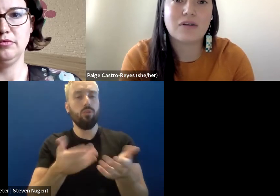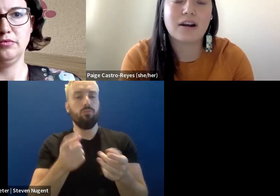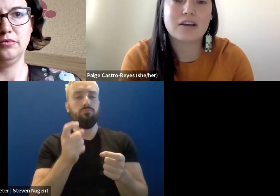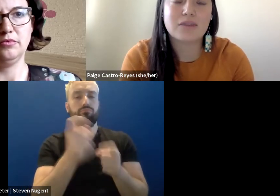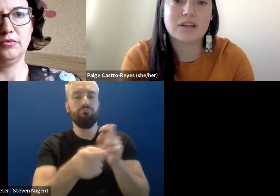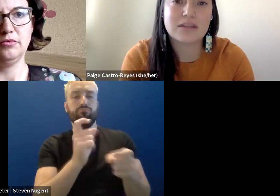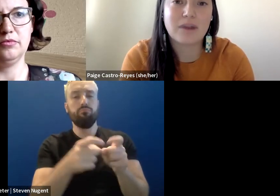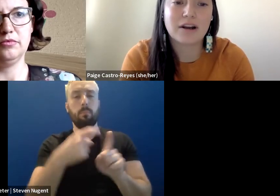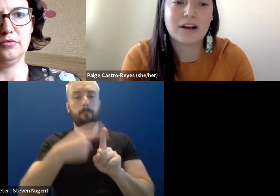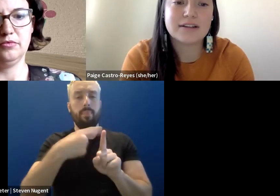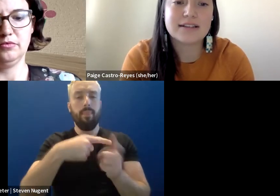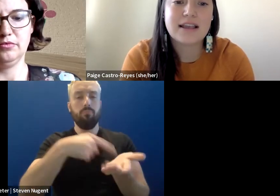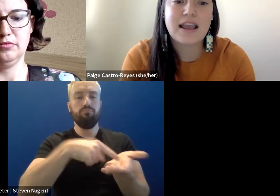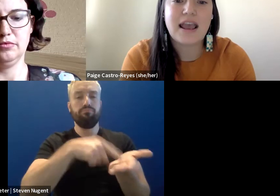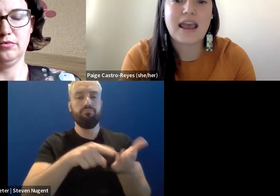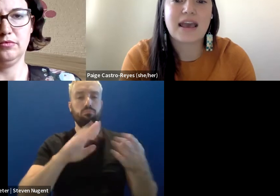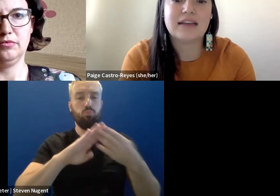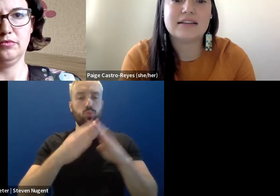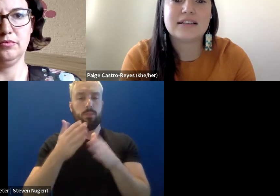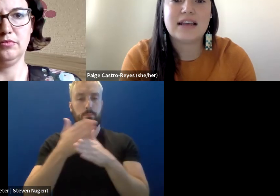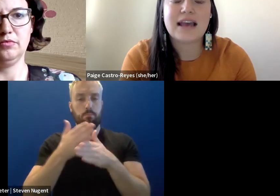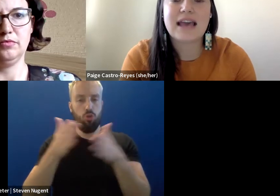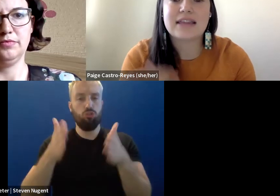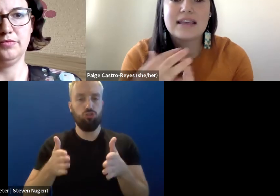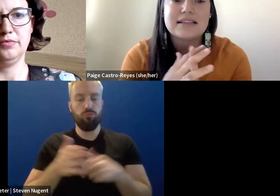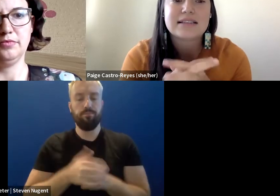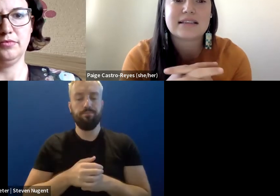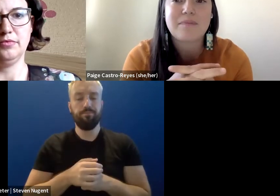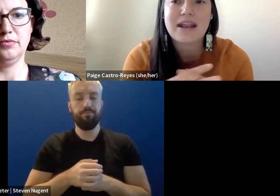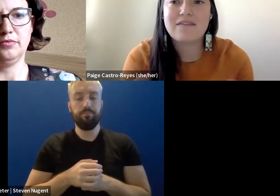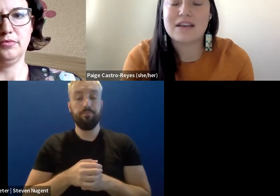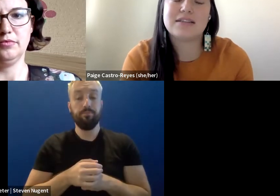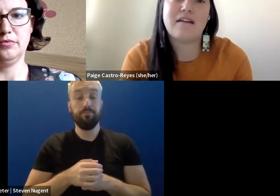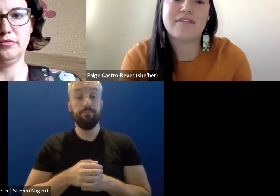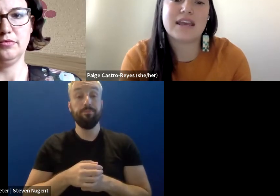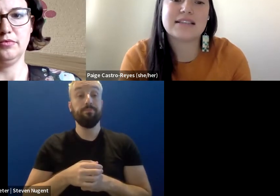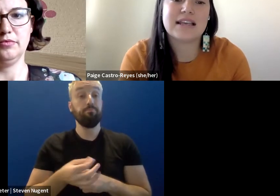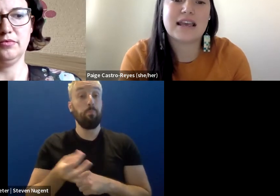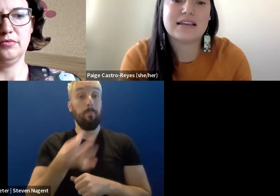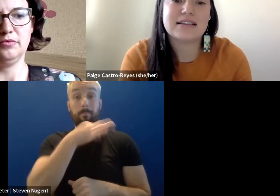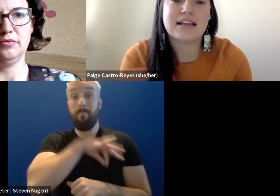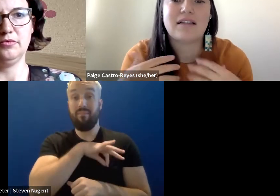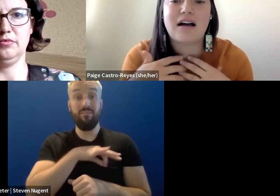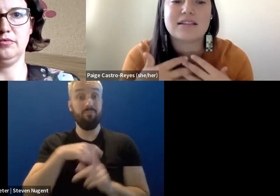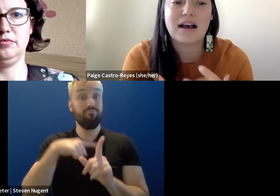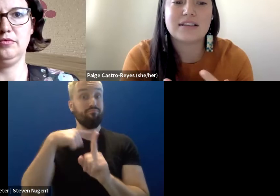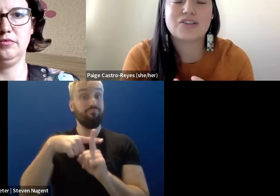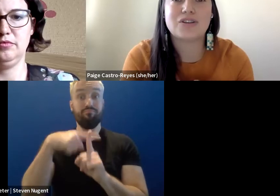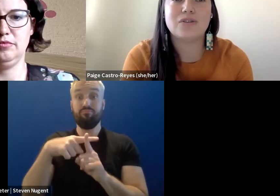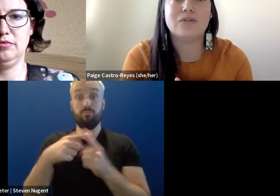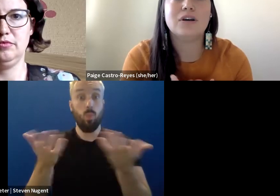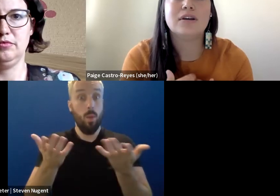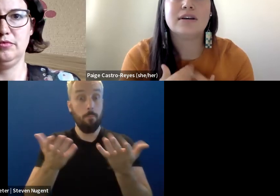payments to our community partners. And again, the benefit of this is it allows